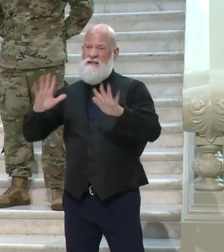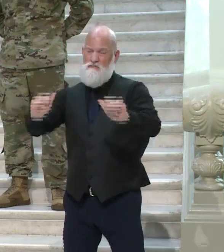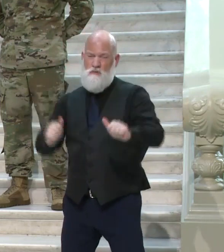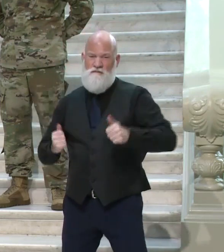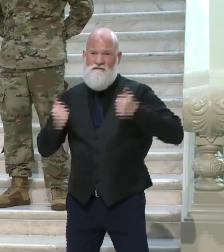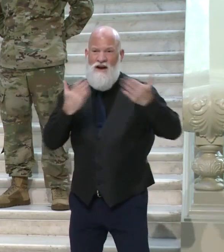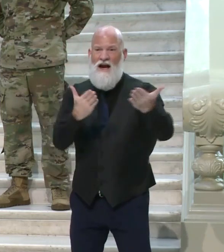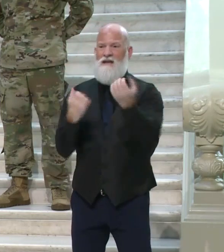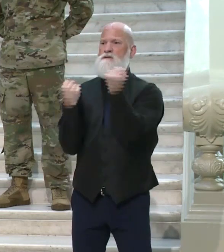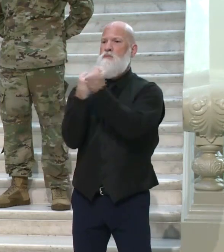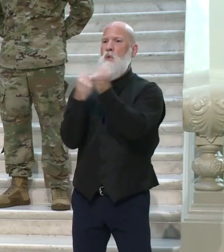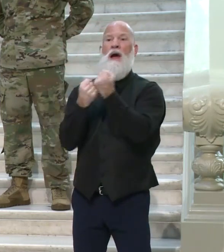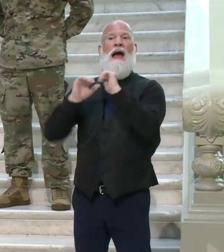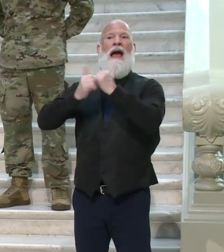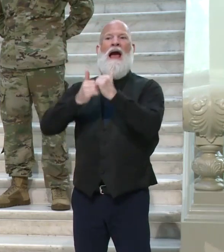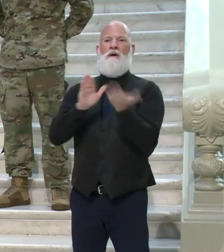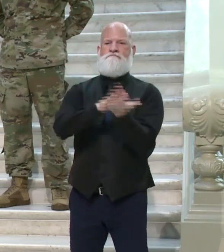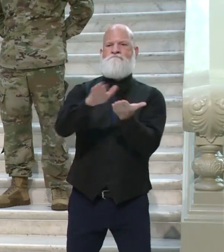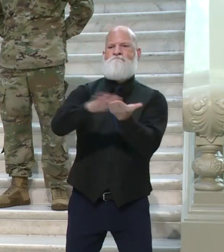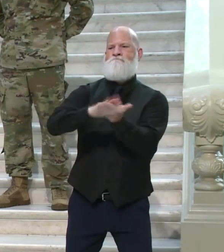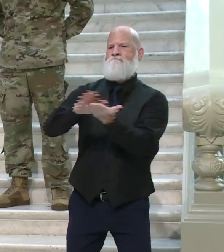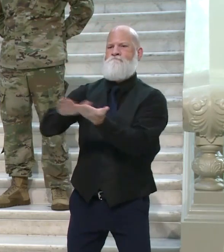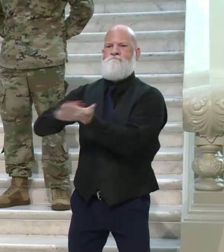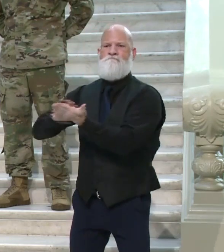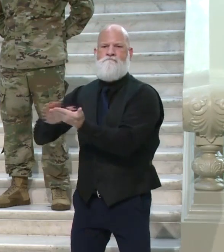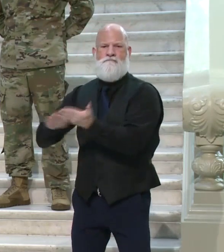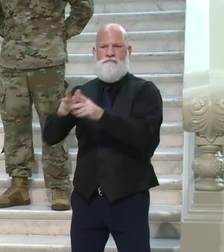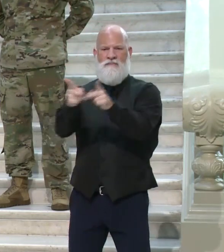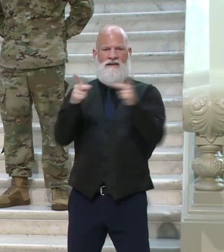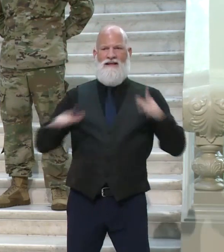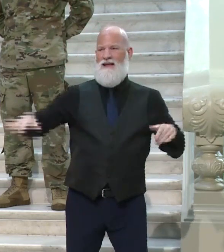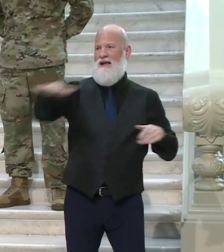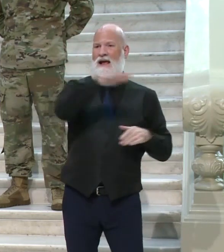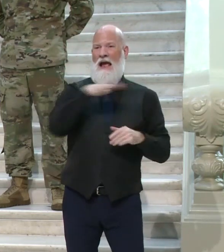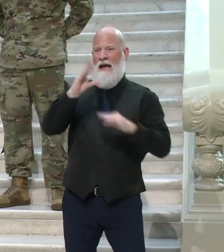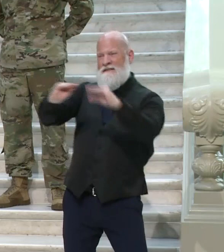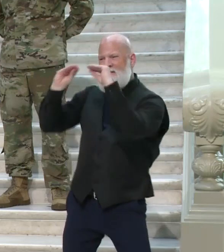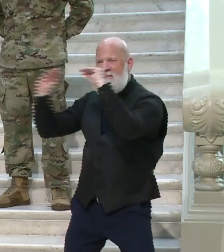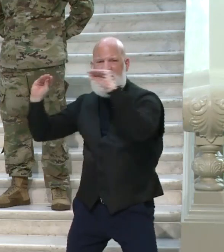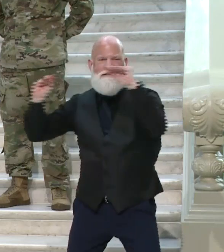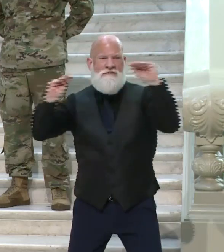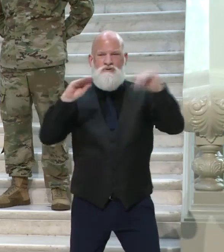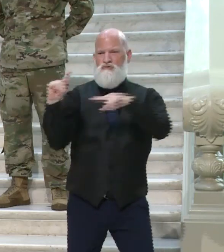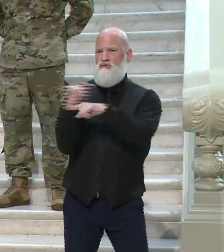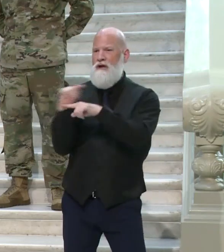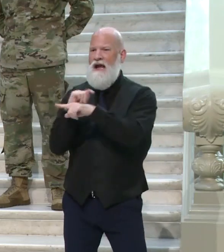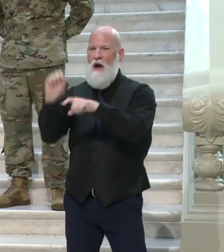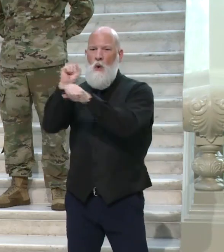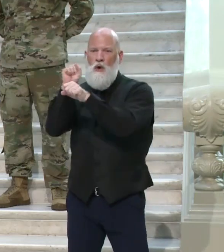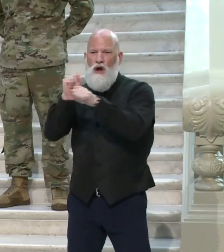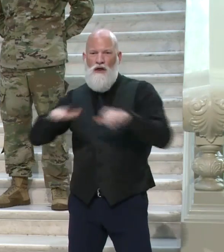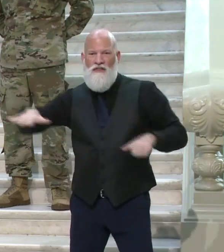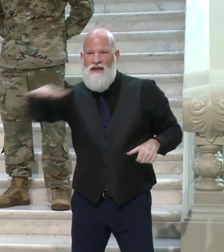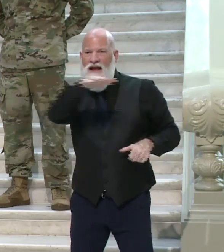the facility and training staff on enhanced infectious control protocols to